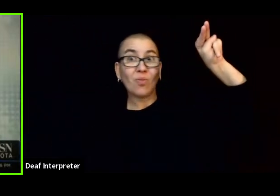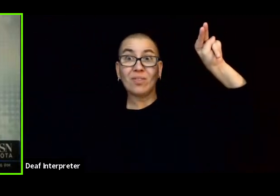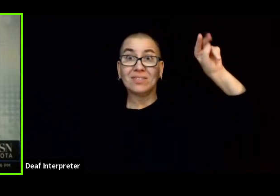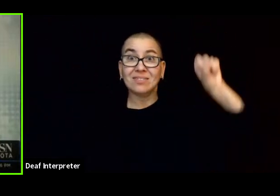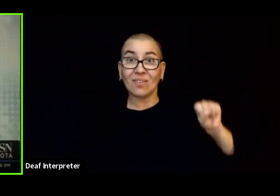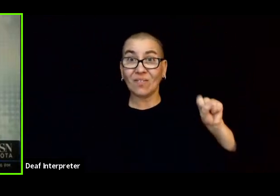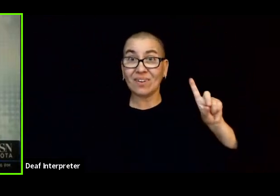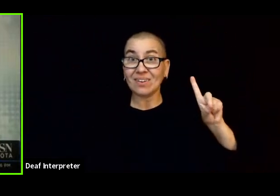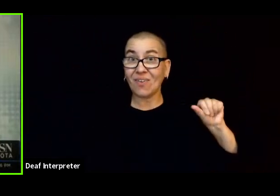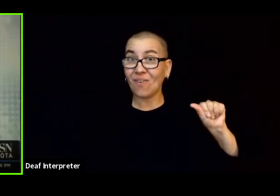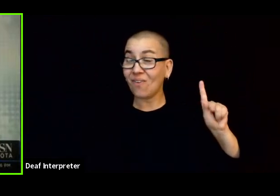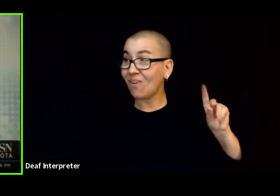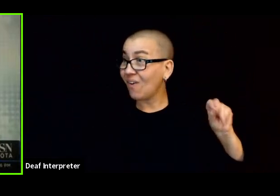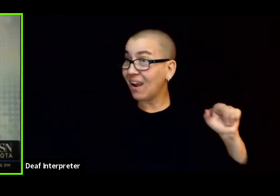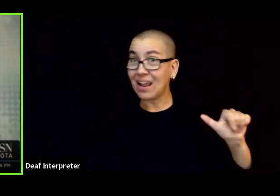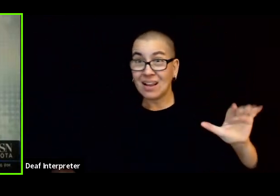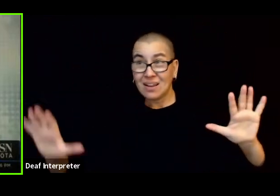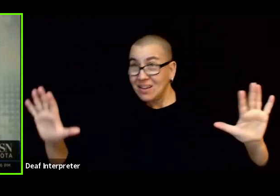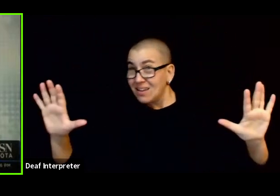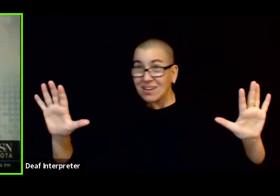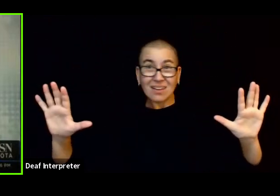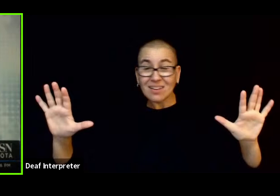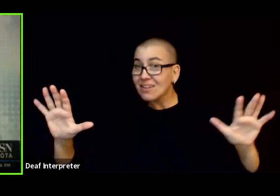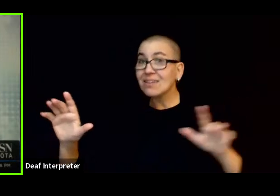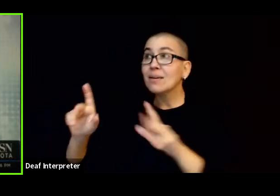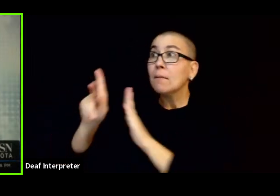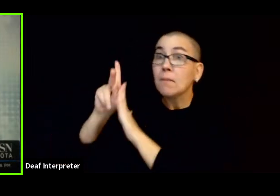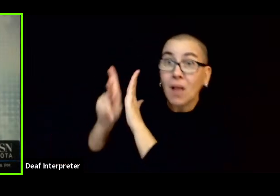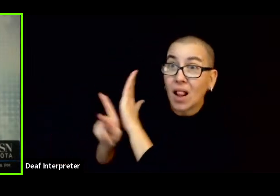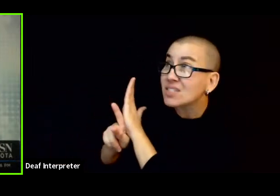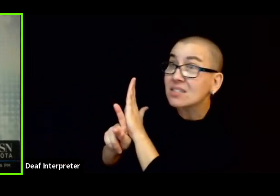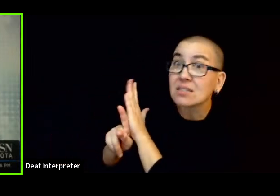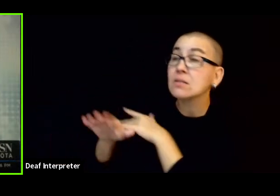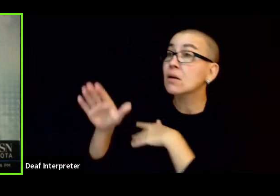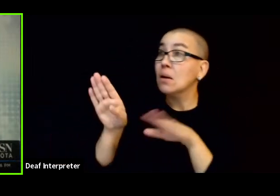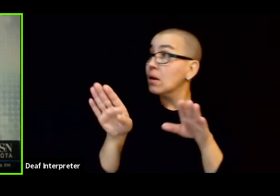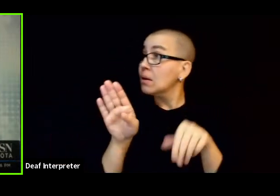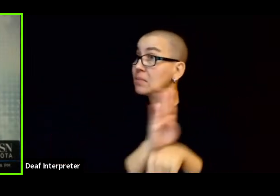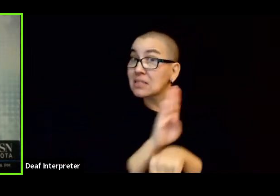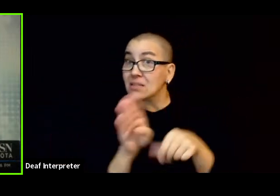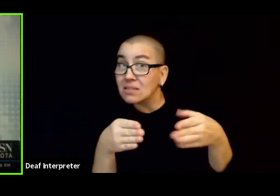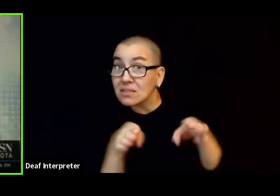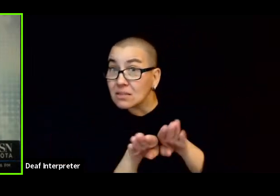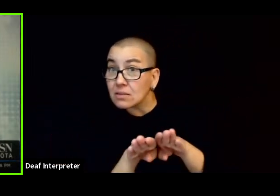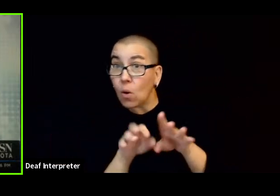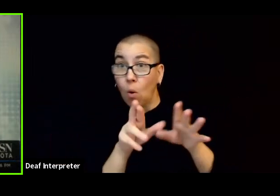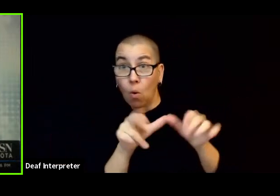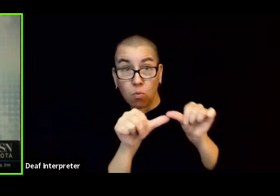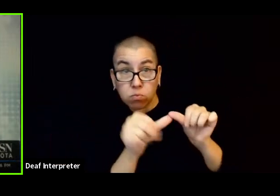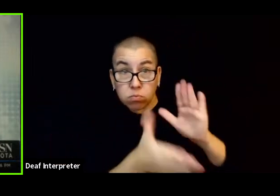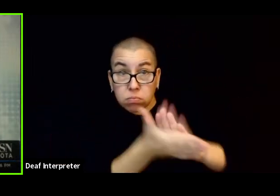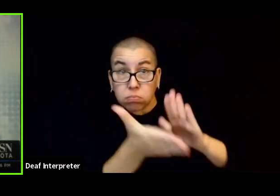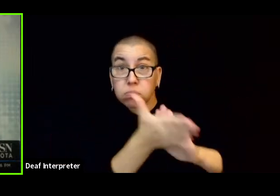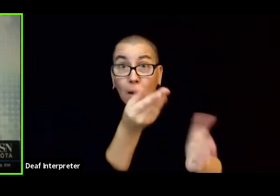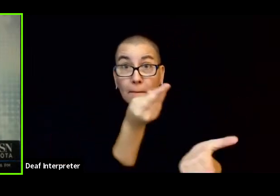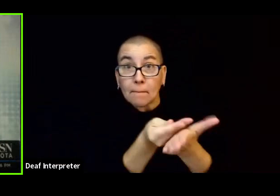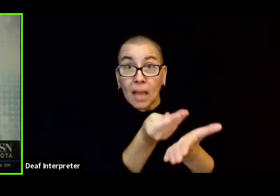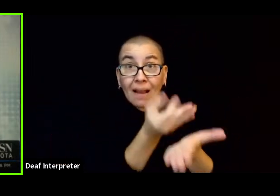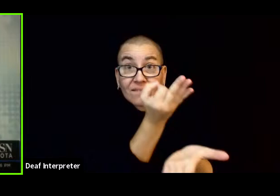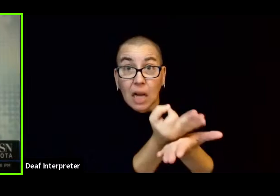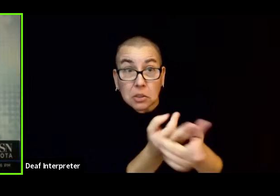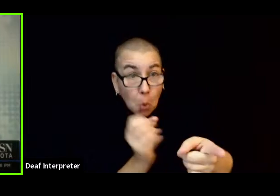any policy levers like that, like dial backs, have or have not shown an effect. So it's a very